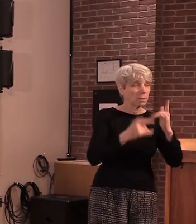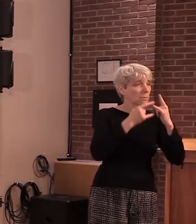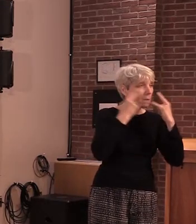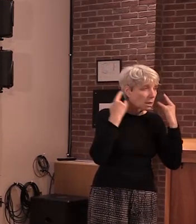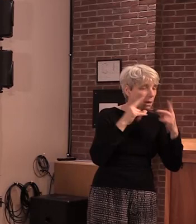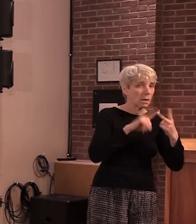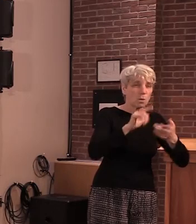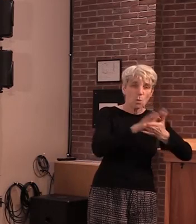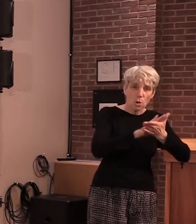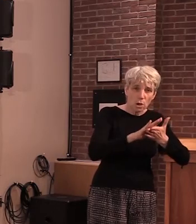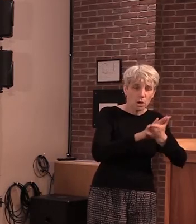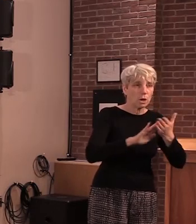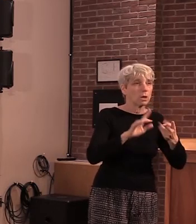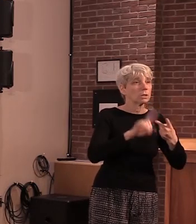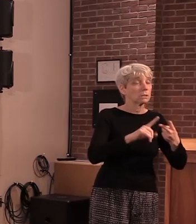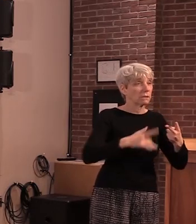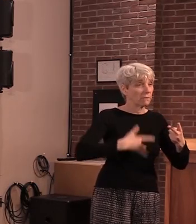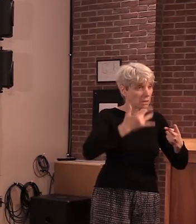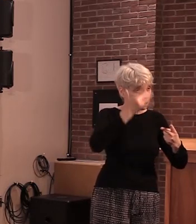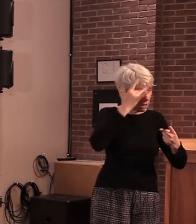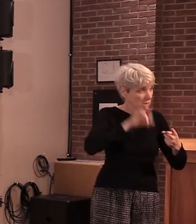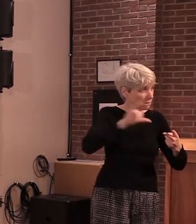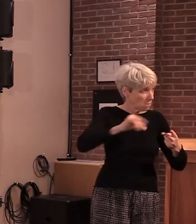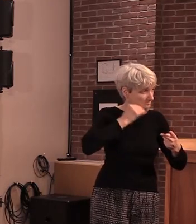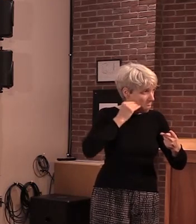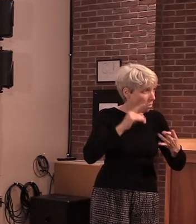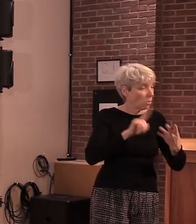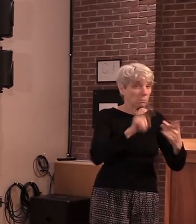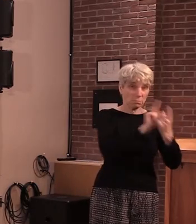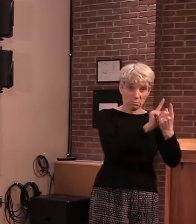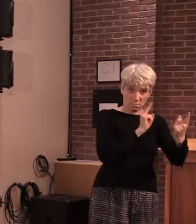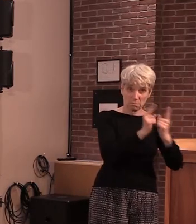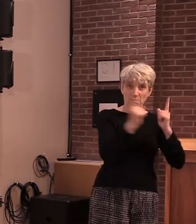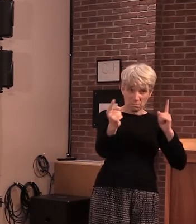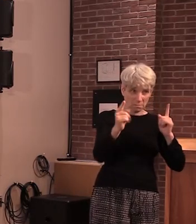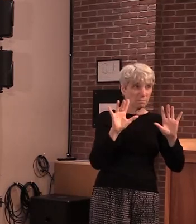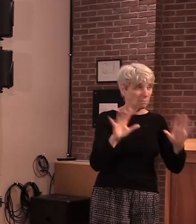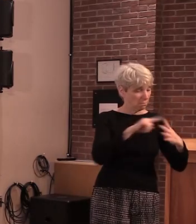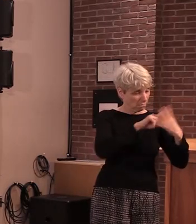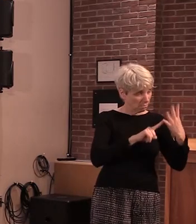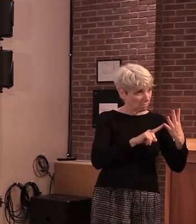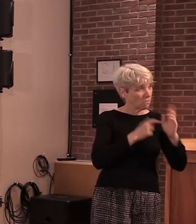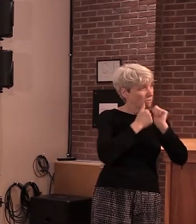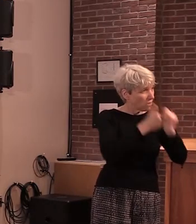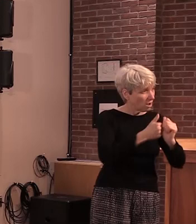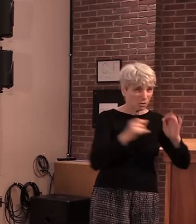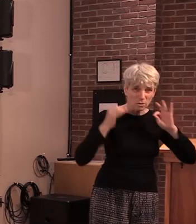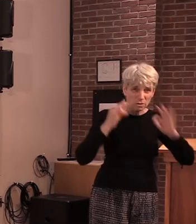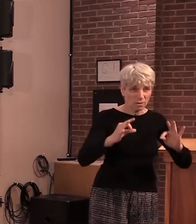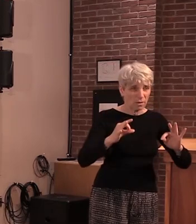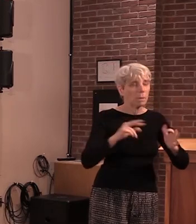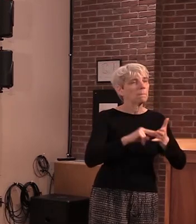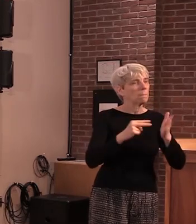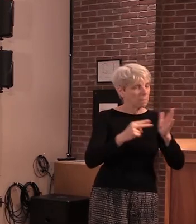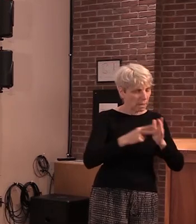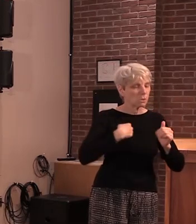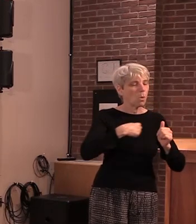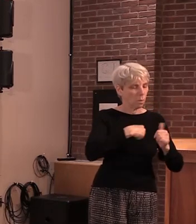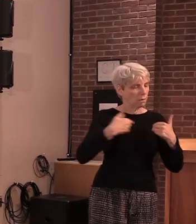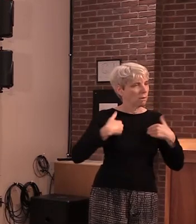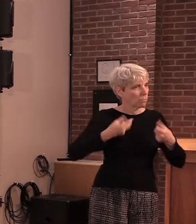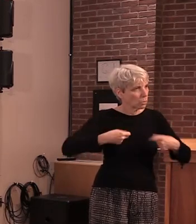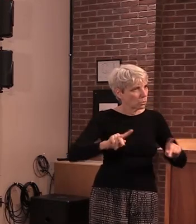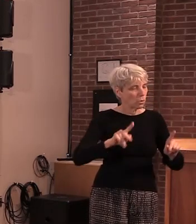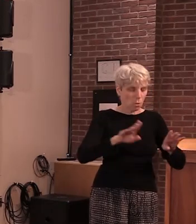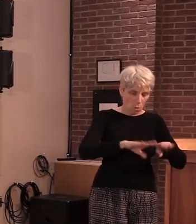washing their hands, staying home when sick, and social distancing, that together we can have the opportunity to safely reopen our schools